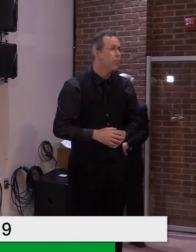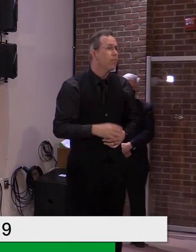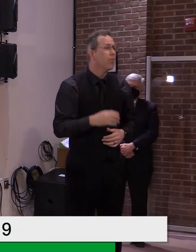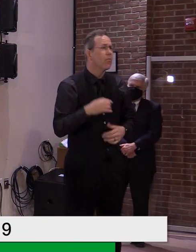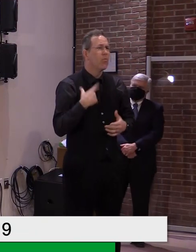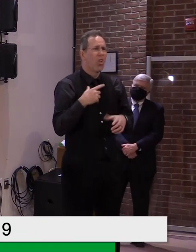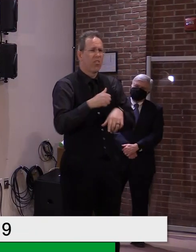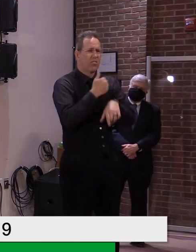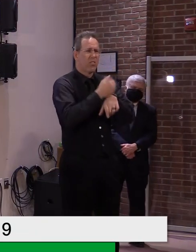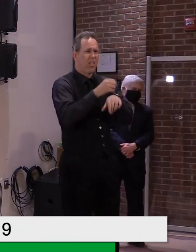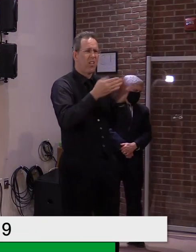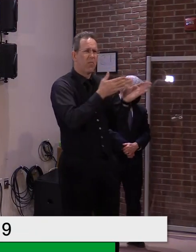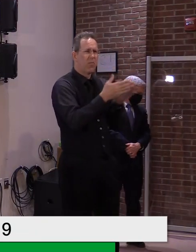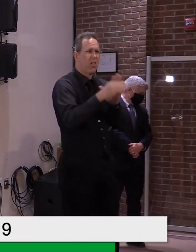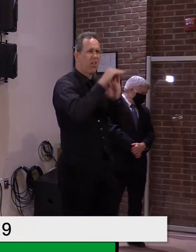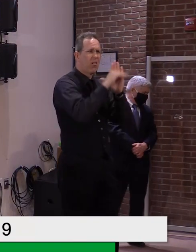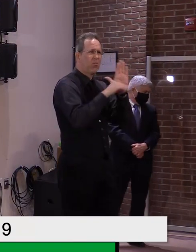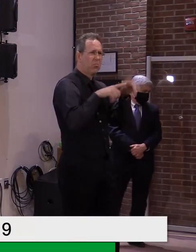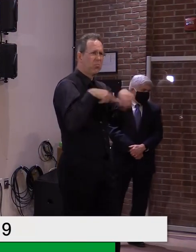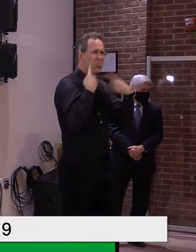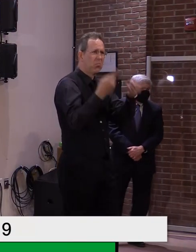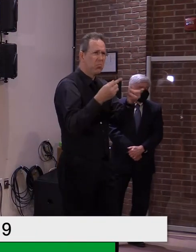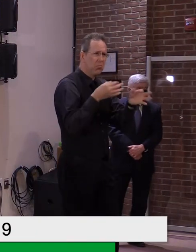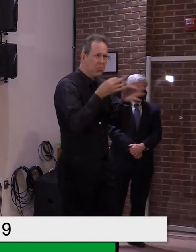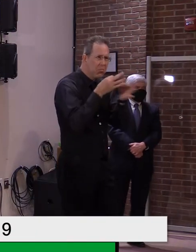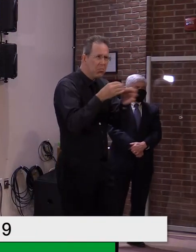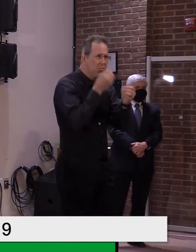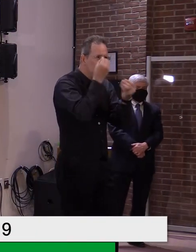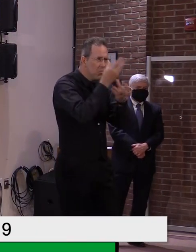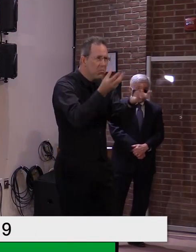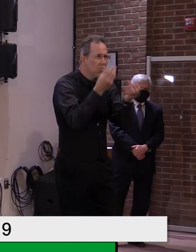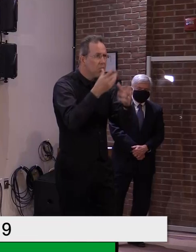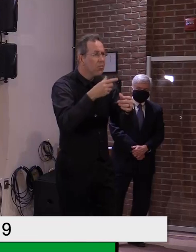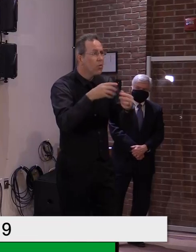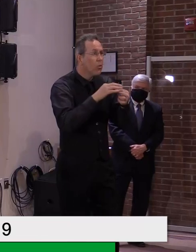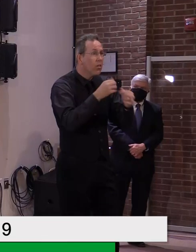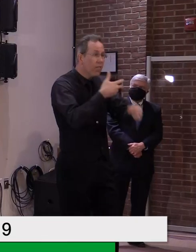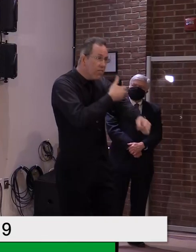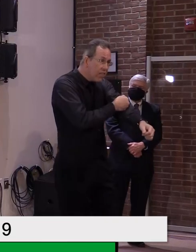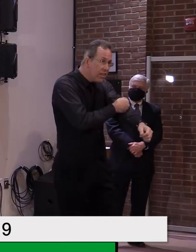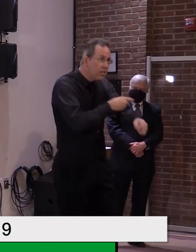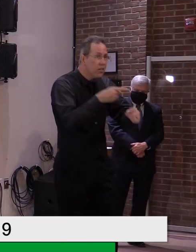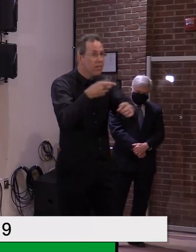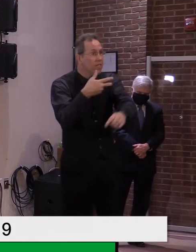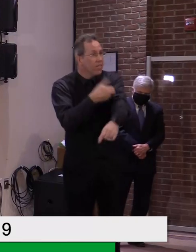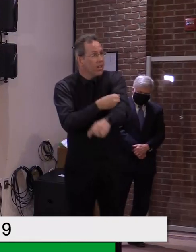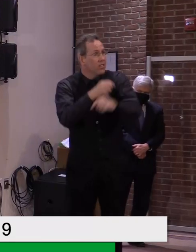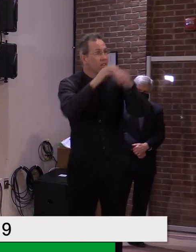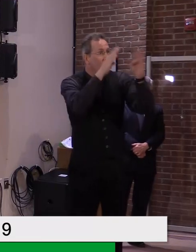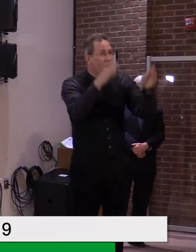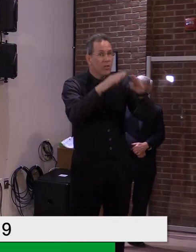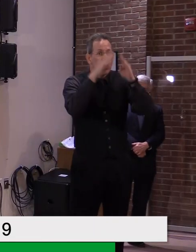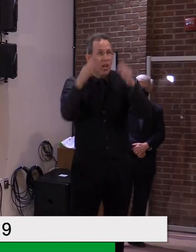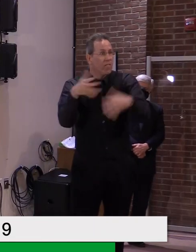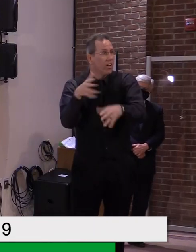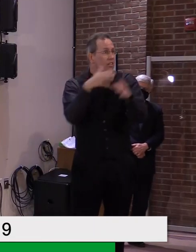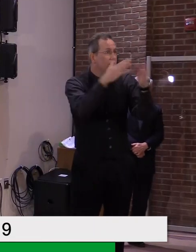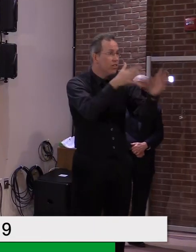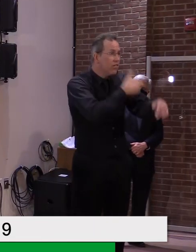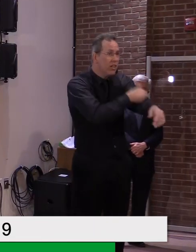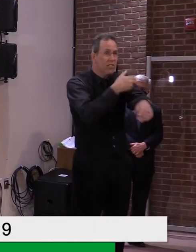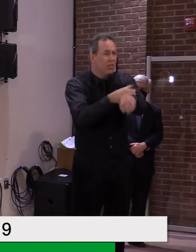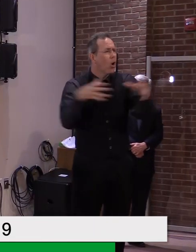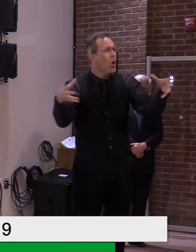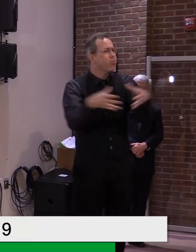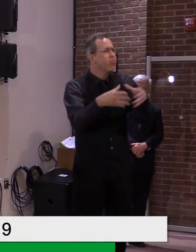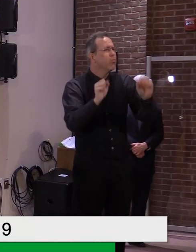regarding unvaccinated with vaccinated, unvaccinated with unvaccinated, vaccinated with vaccinated.